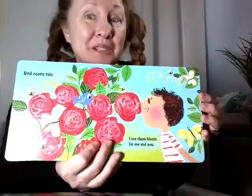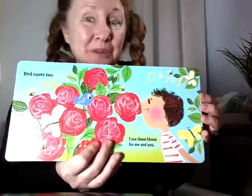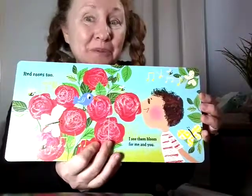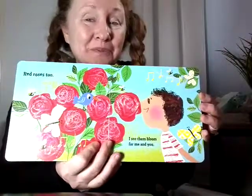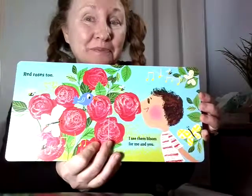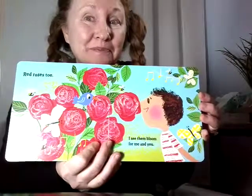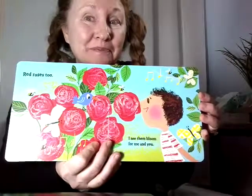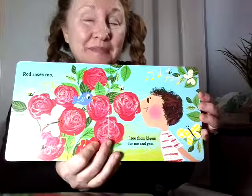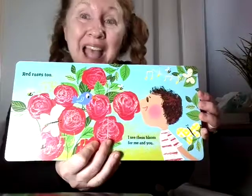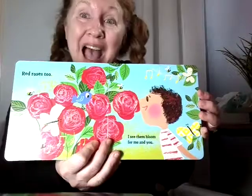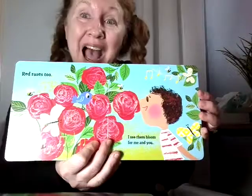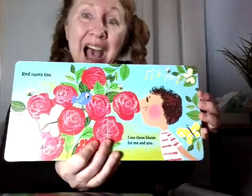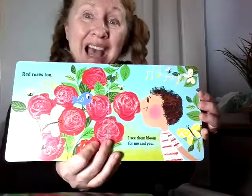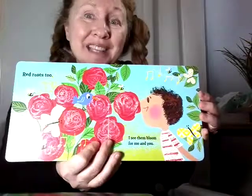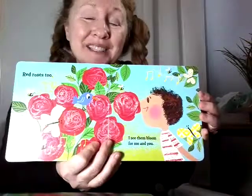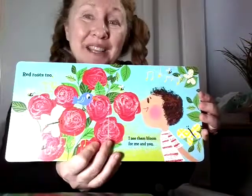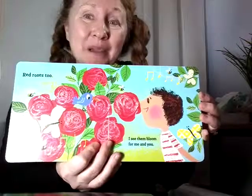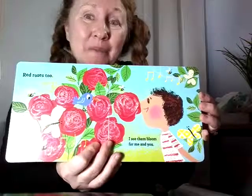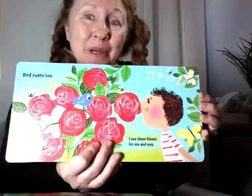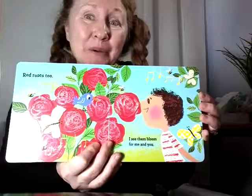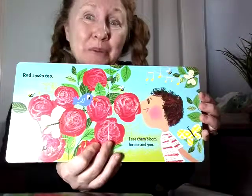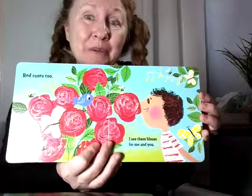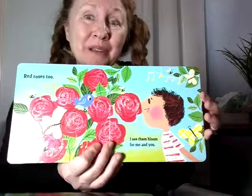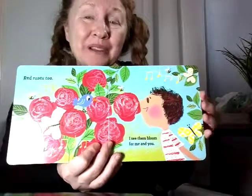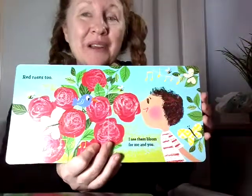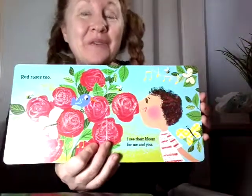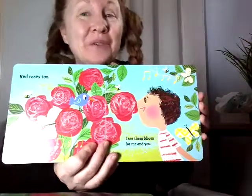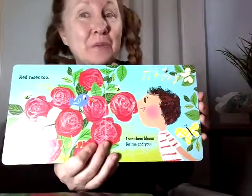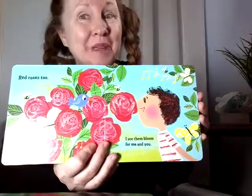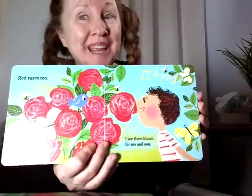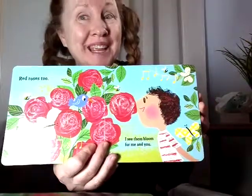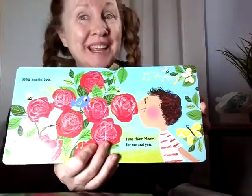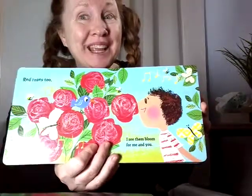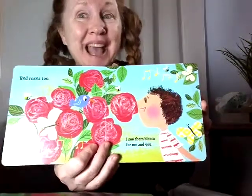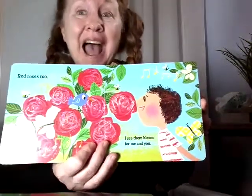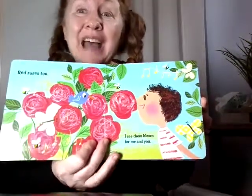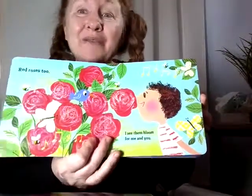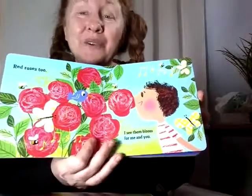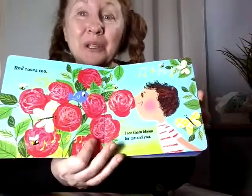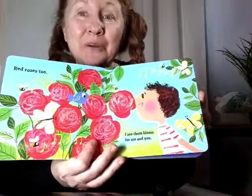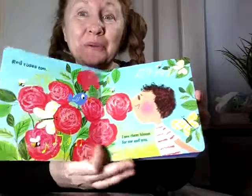too. I see them bloom for me and for you.